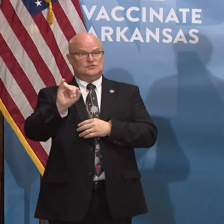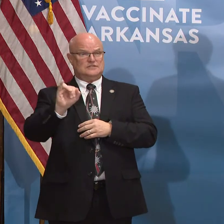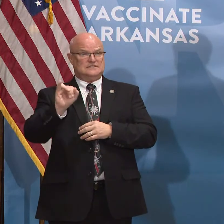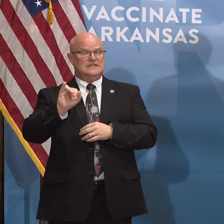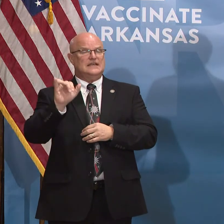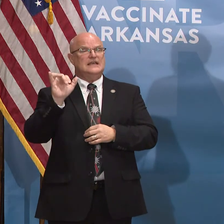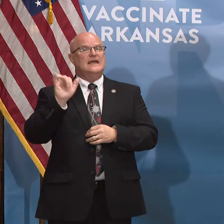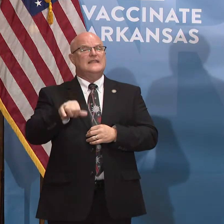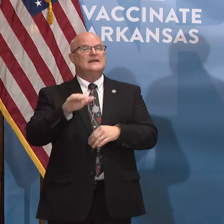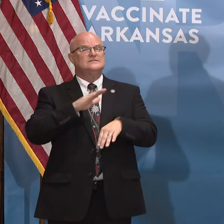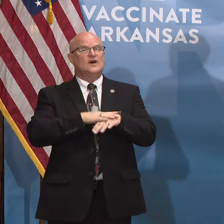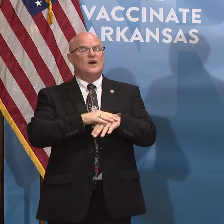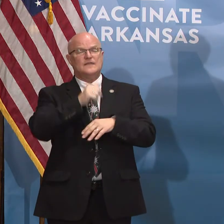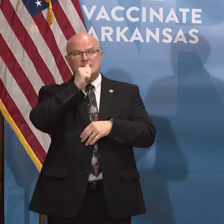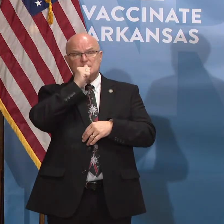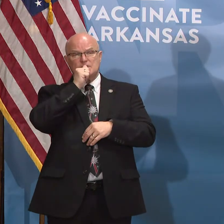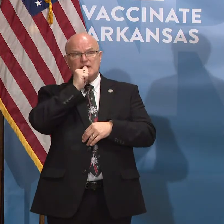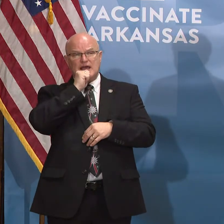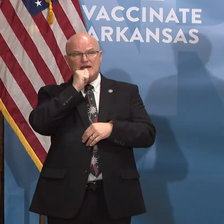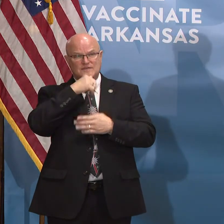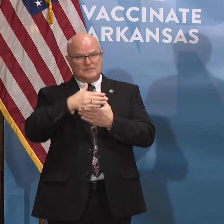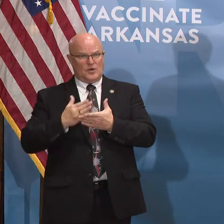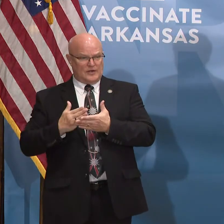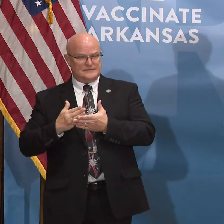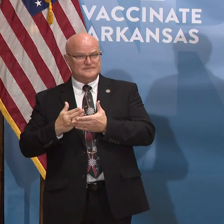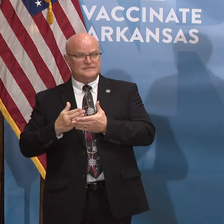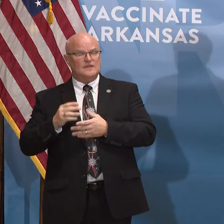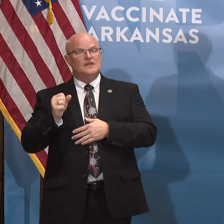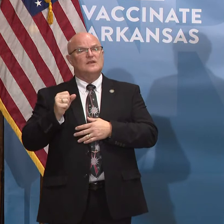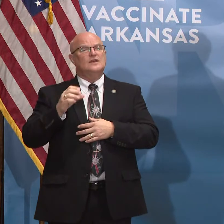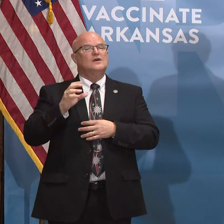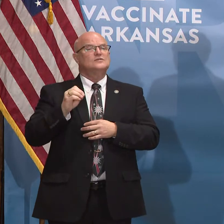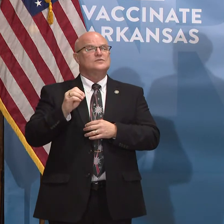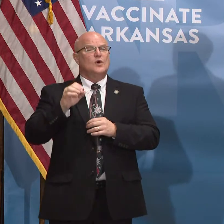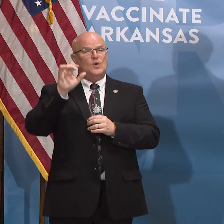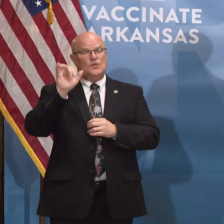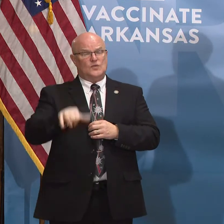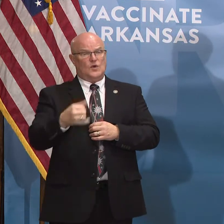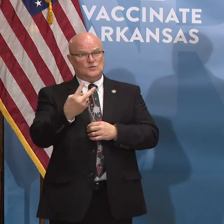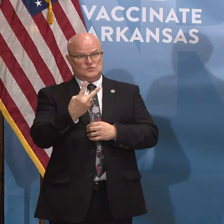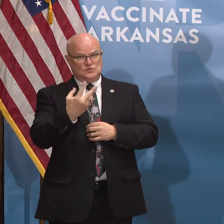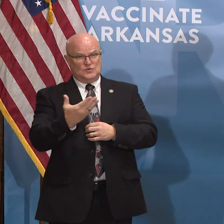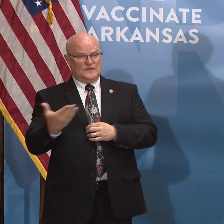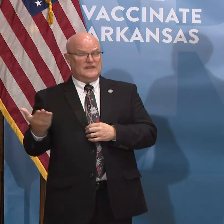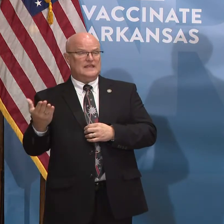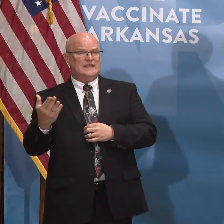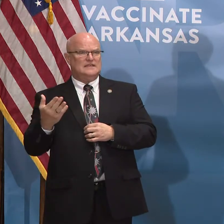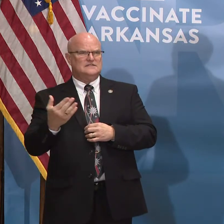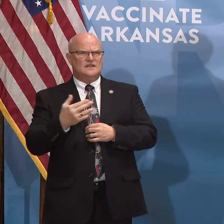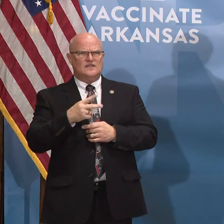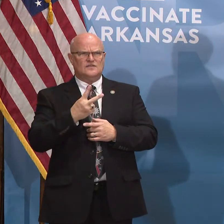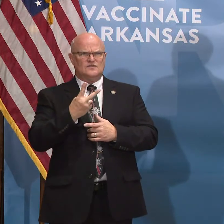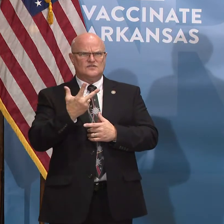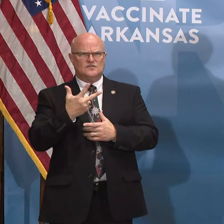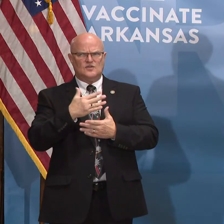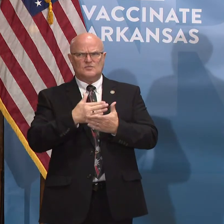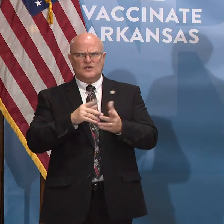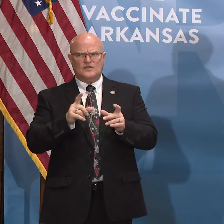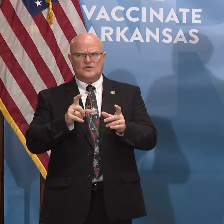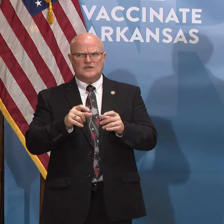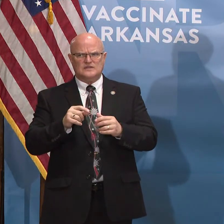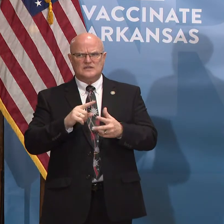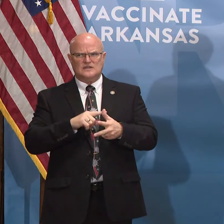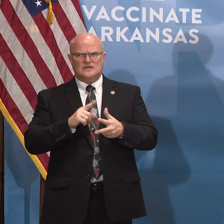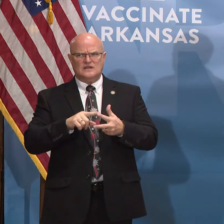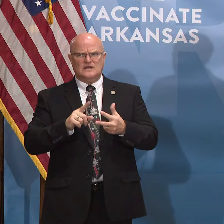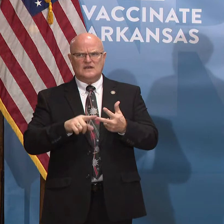insurance that is on the private sector. And so those two elements there. Was a third part of the question? I think